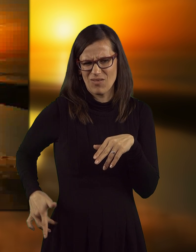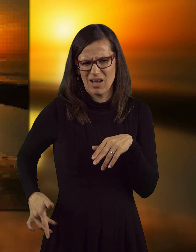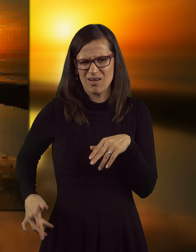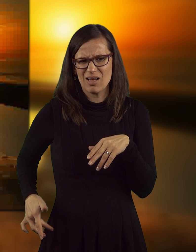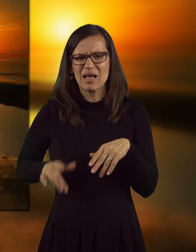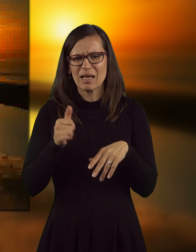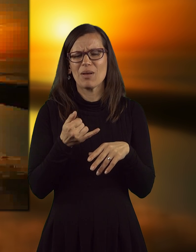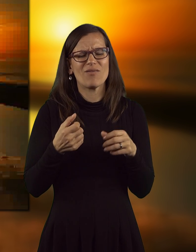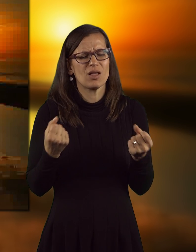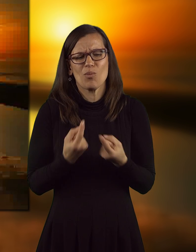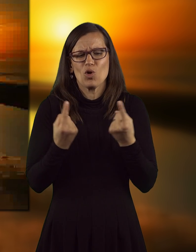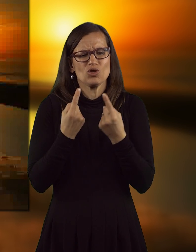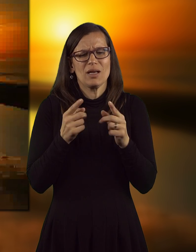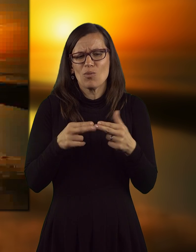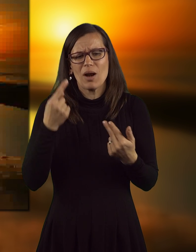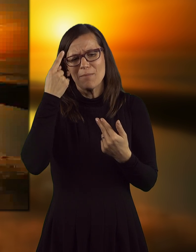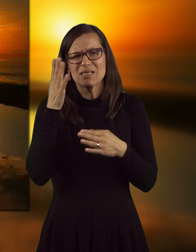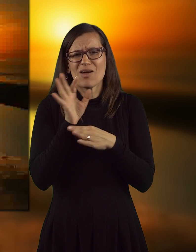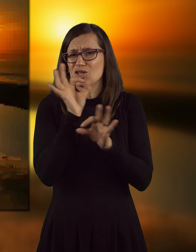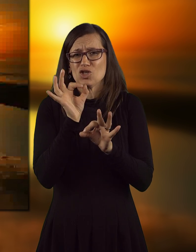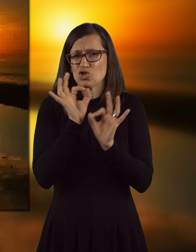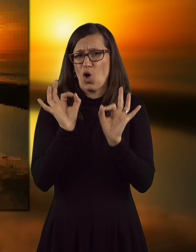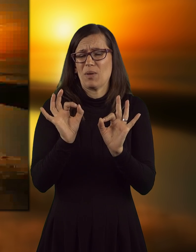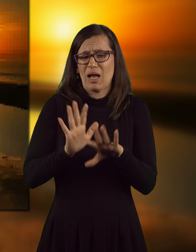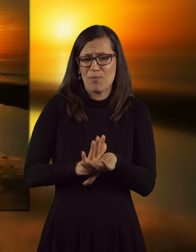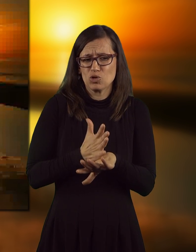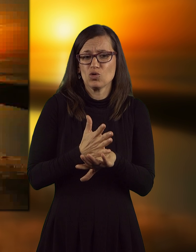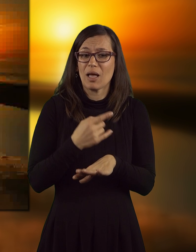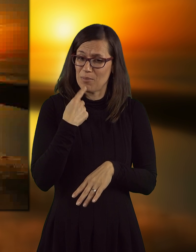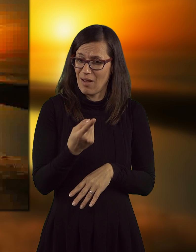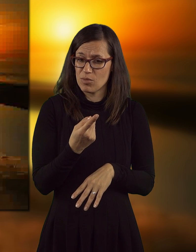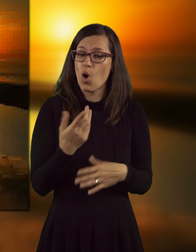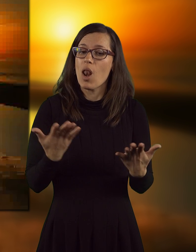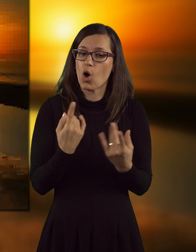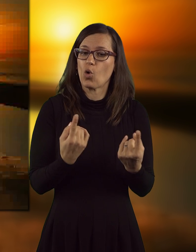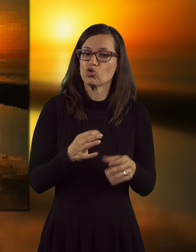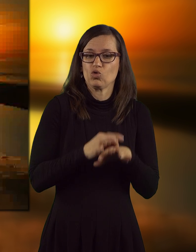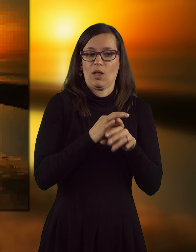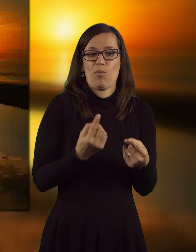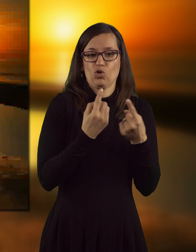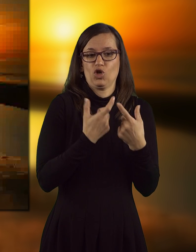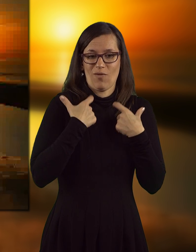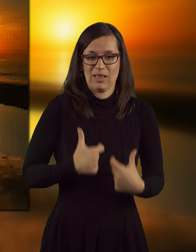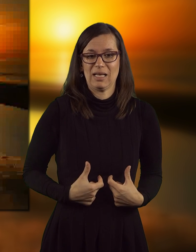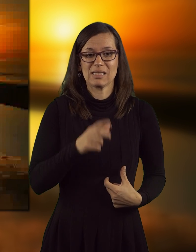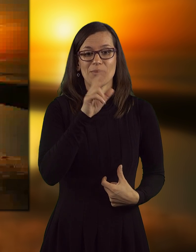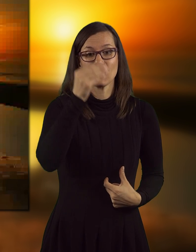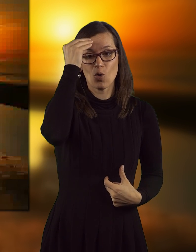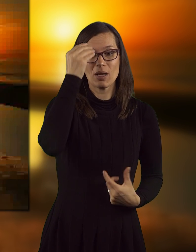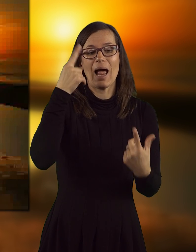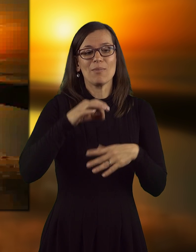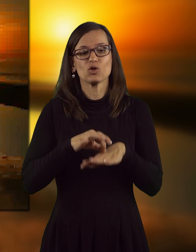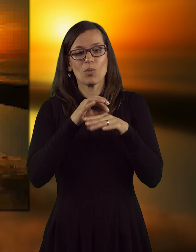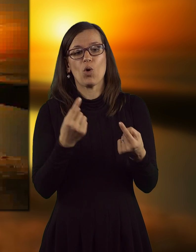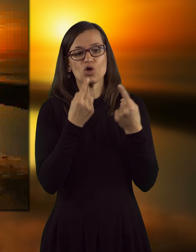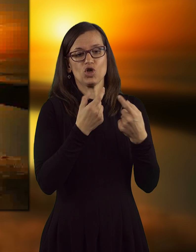pain she could not even imagine feeling good under those physical conditions. And we say, You can have pain in your body and feel hopeful, or you